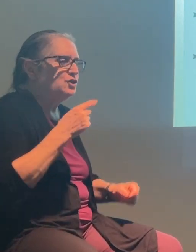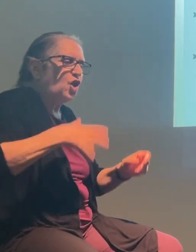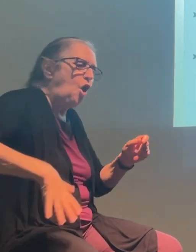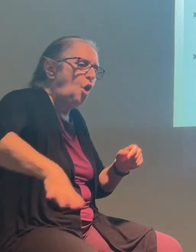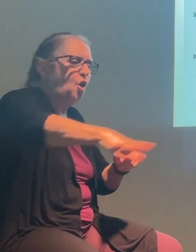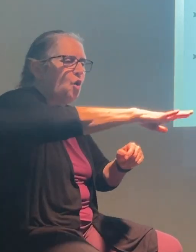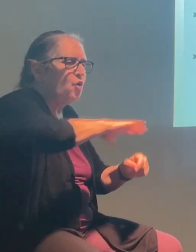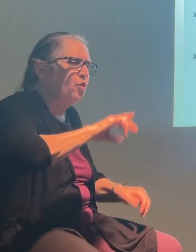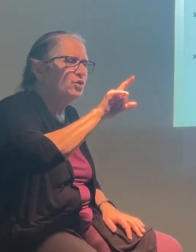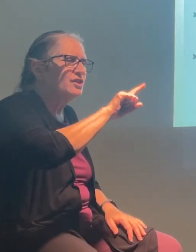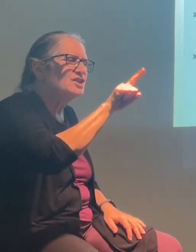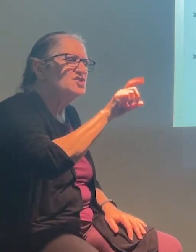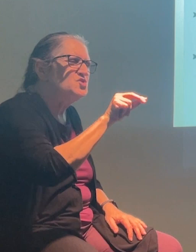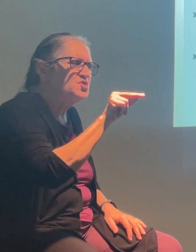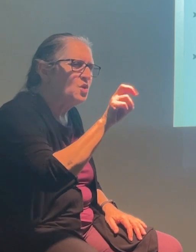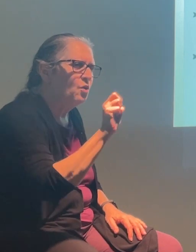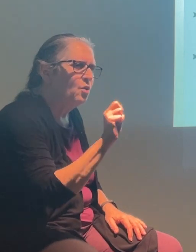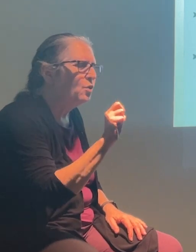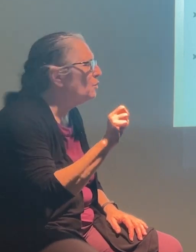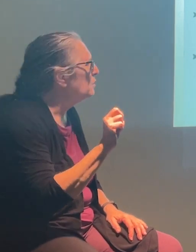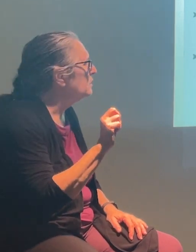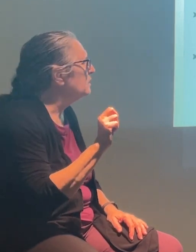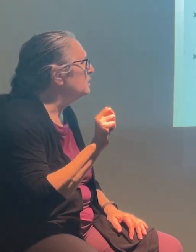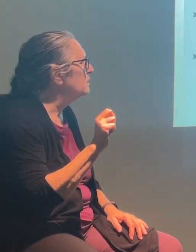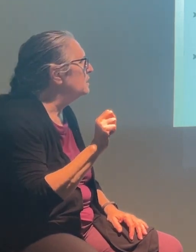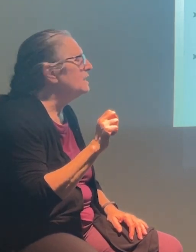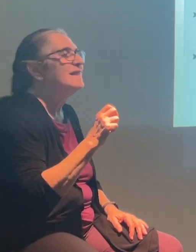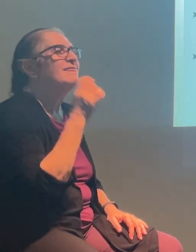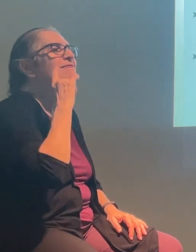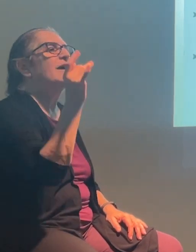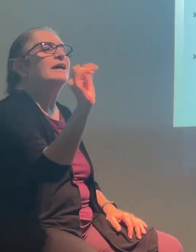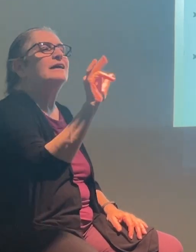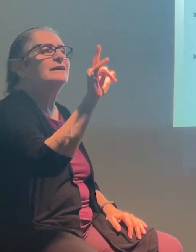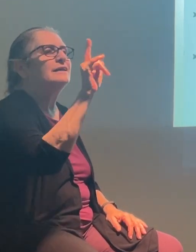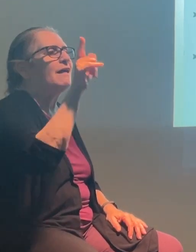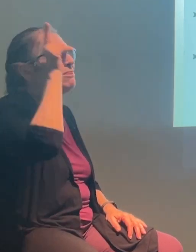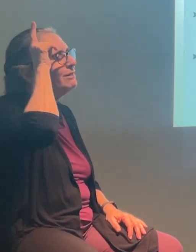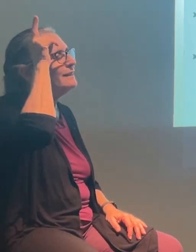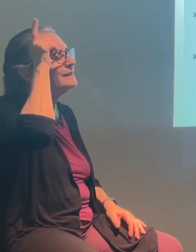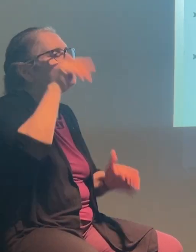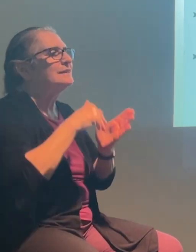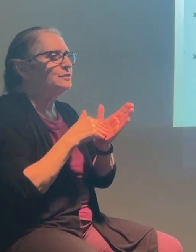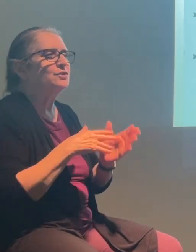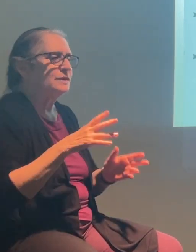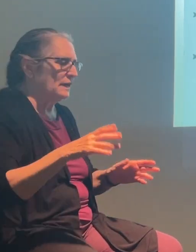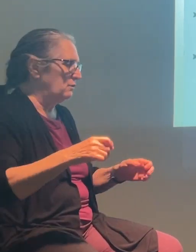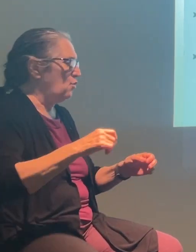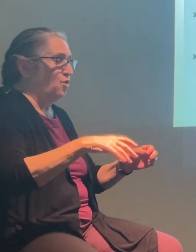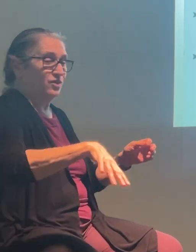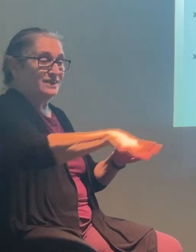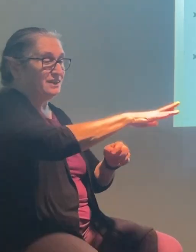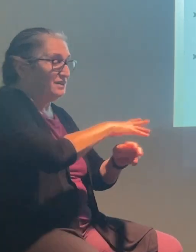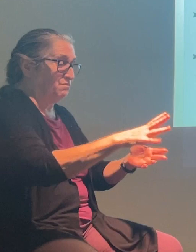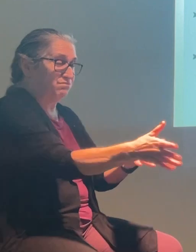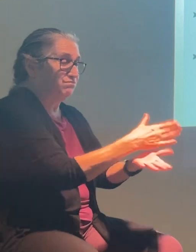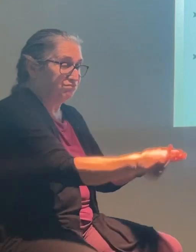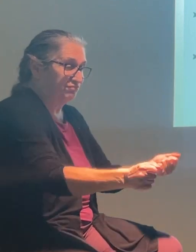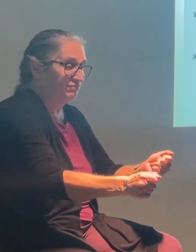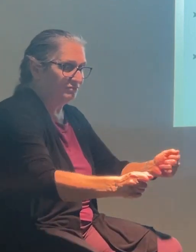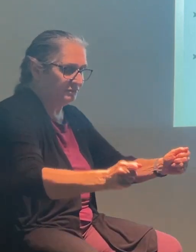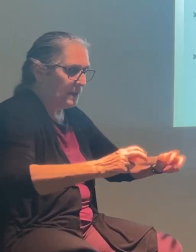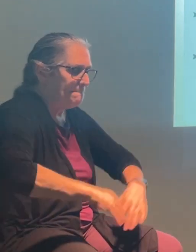zone, just like they did with Lincoln Center. They wiped out a big zone to build something else.